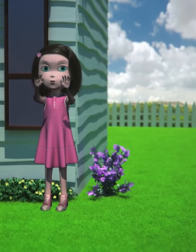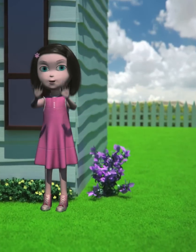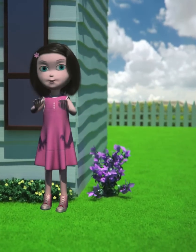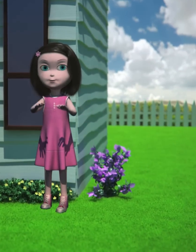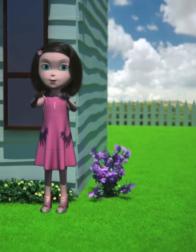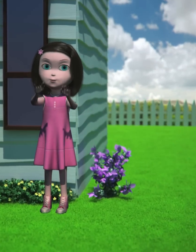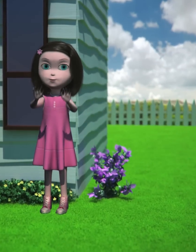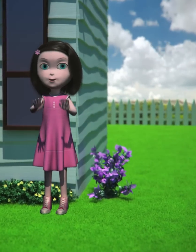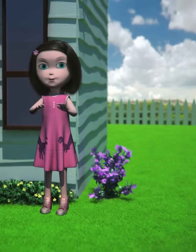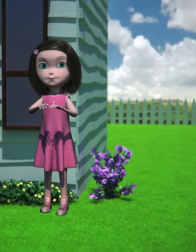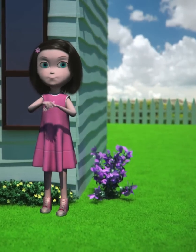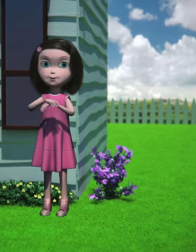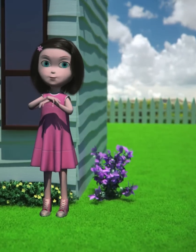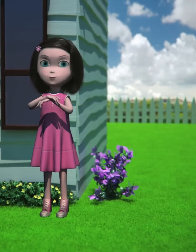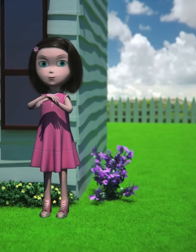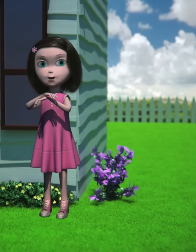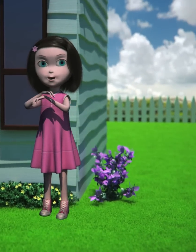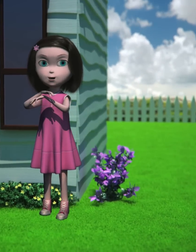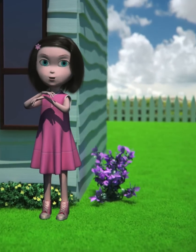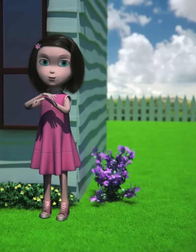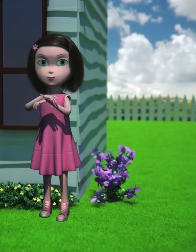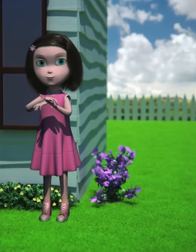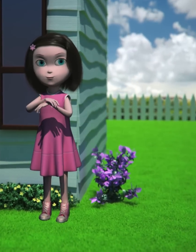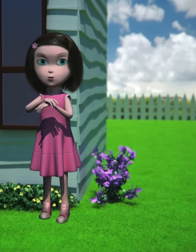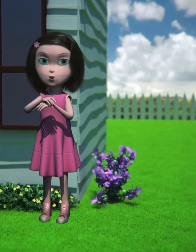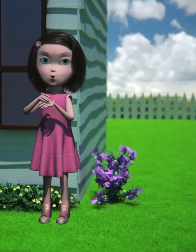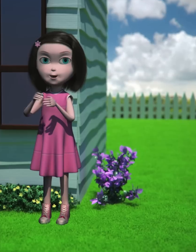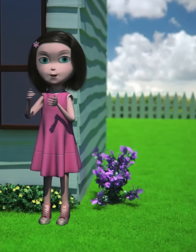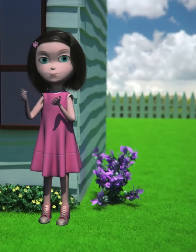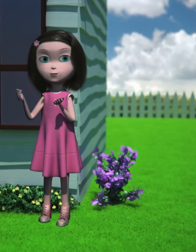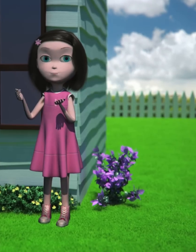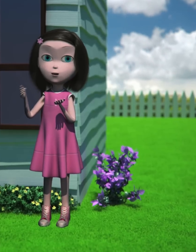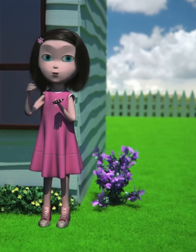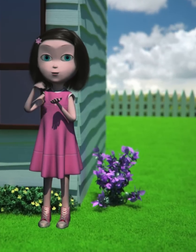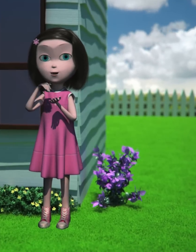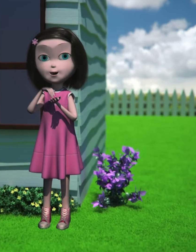The Itsy Bitsy Spider We love this but again. again.